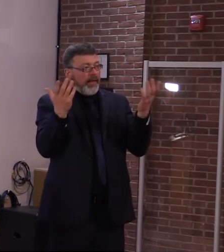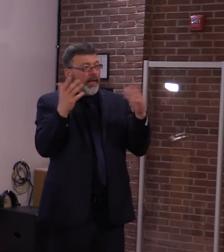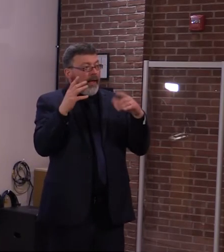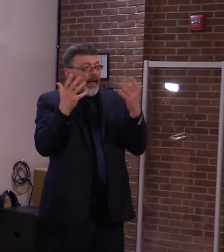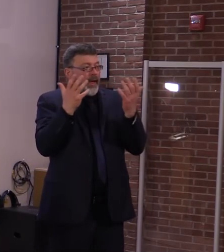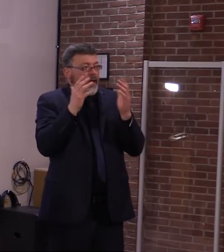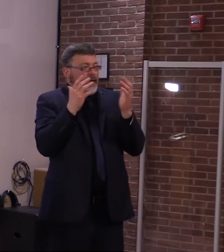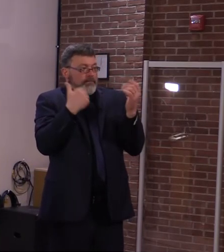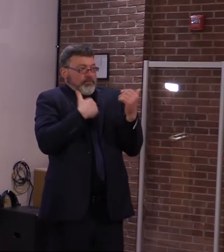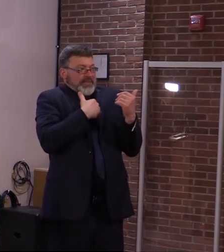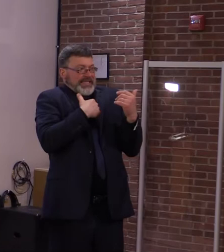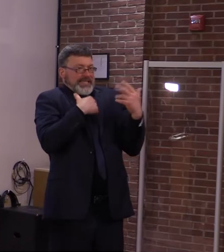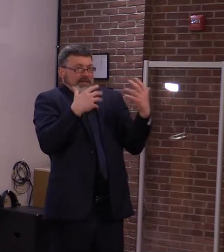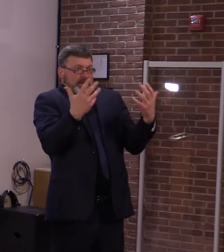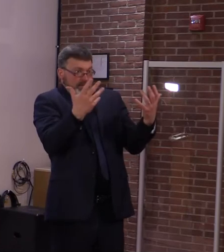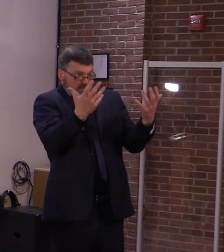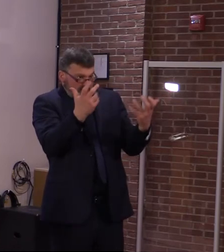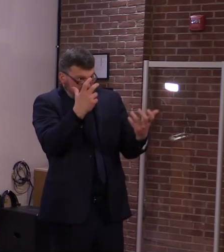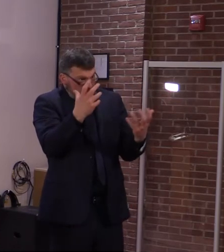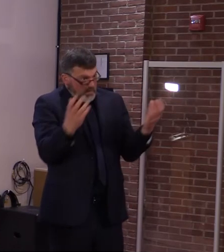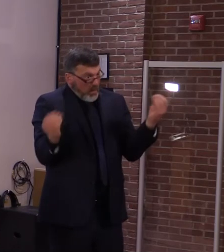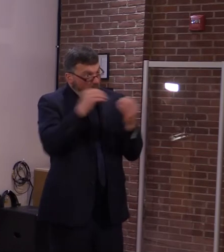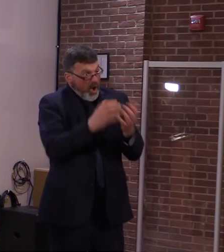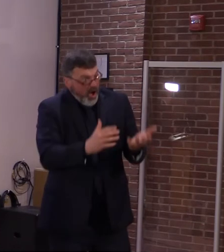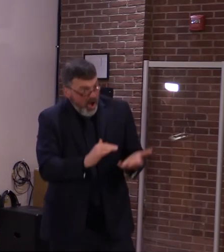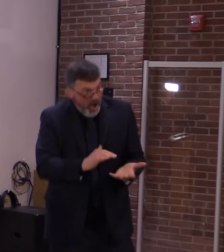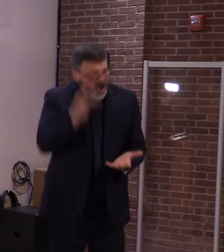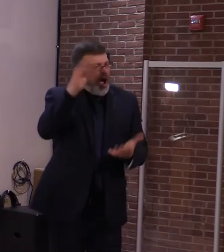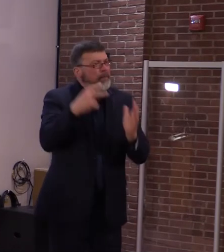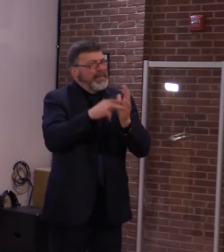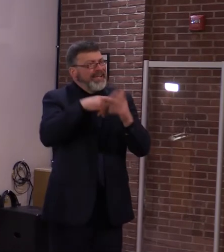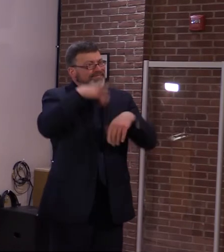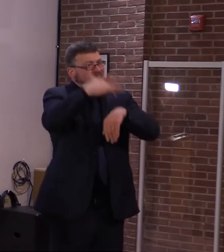so if we receive more supply. So I sent that message